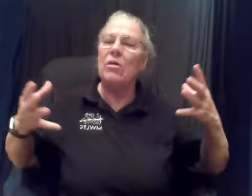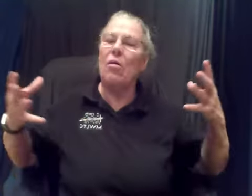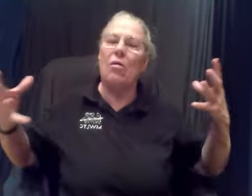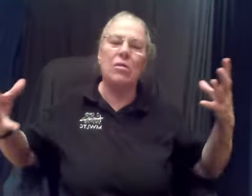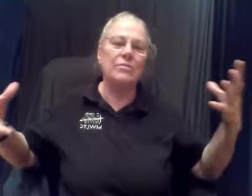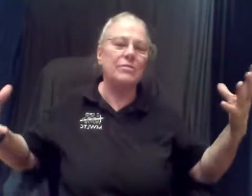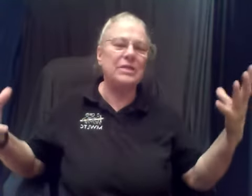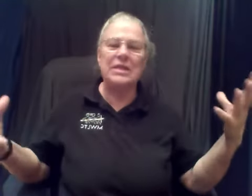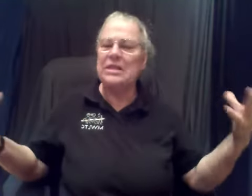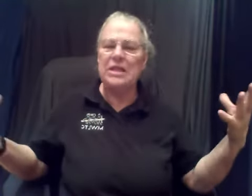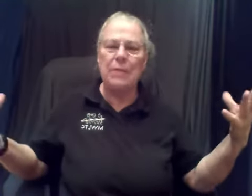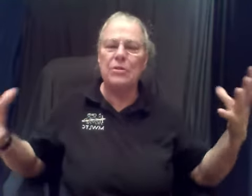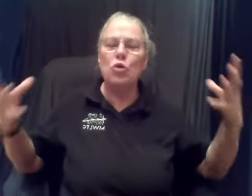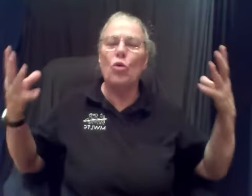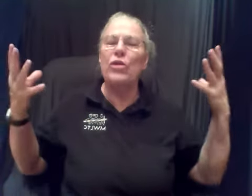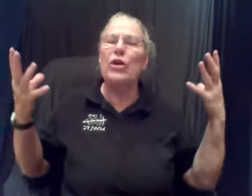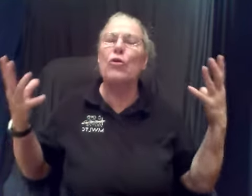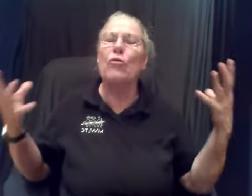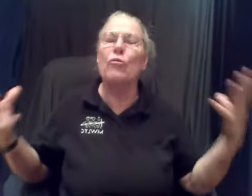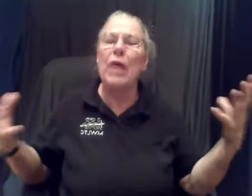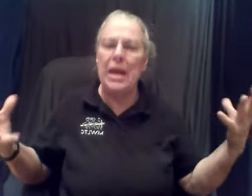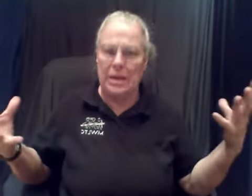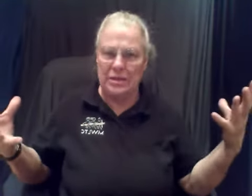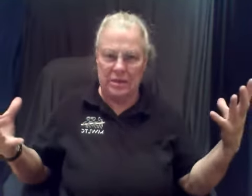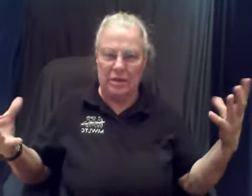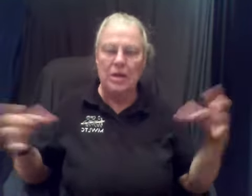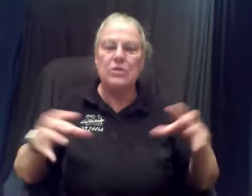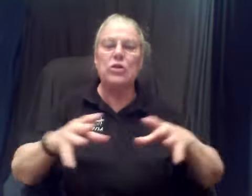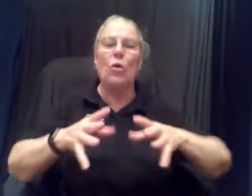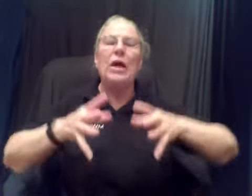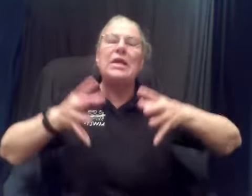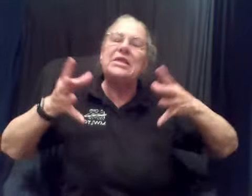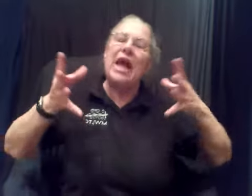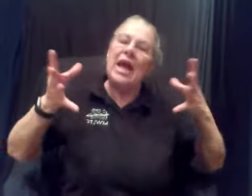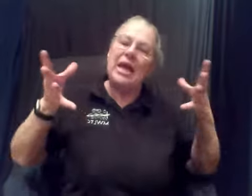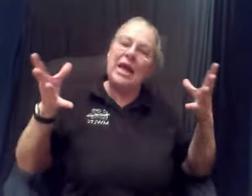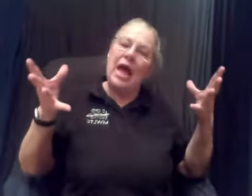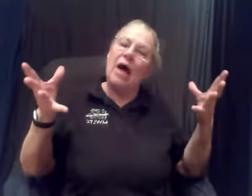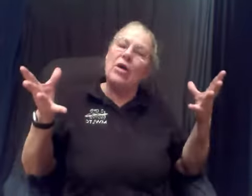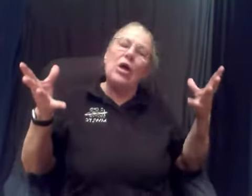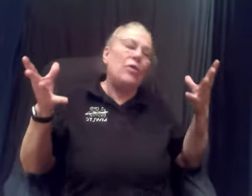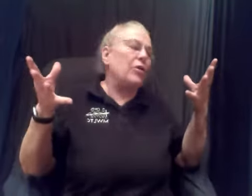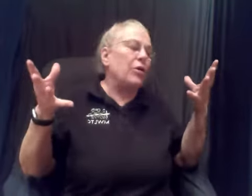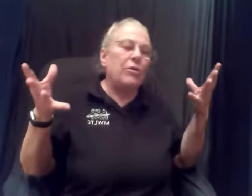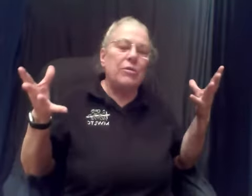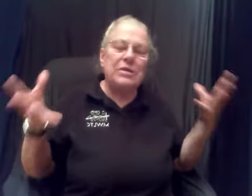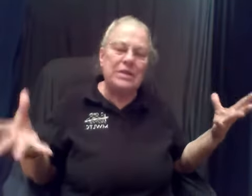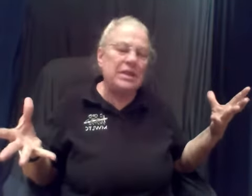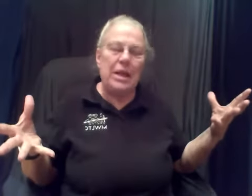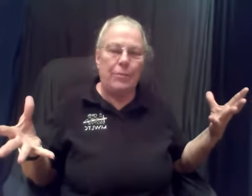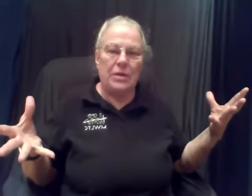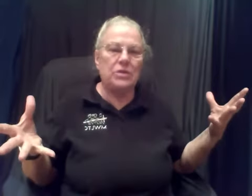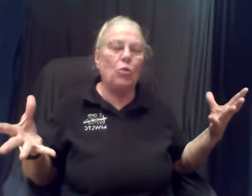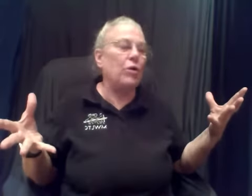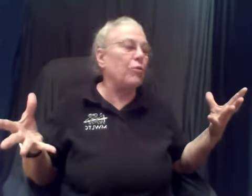oh, the deepest or the greatest. So take it out. The deepest or